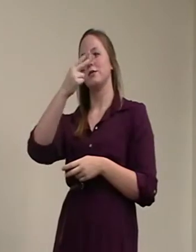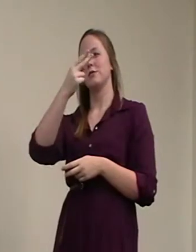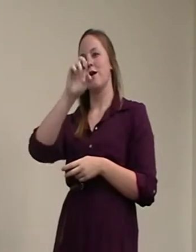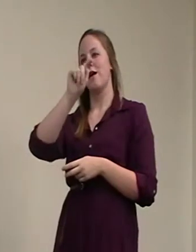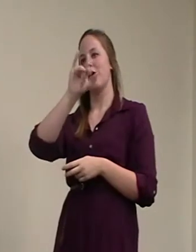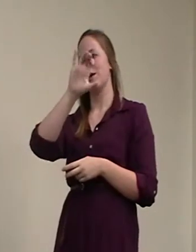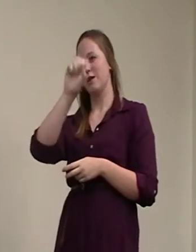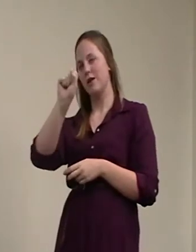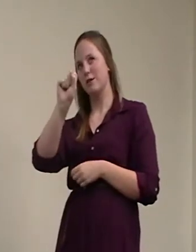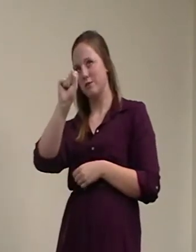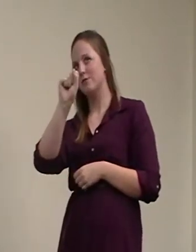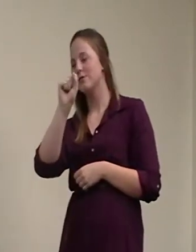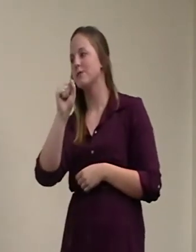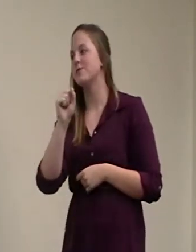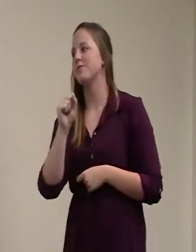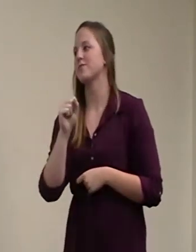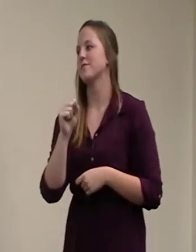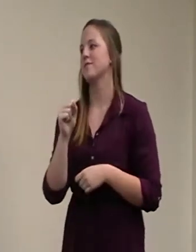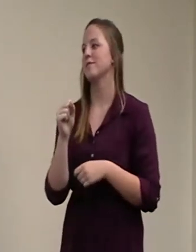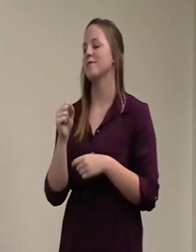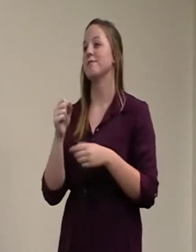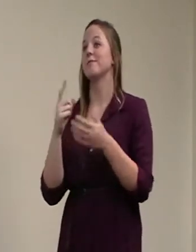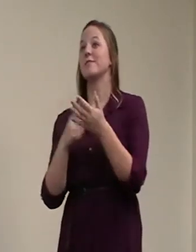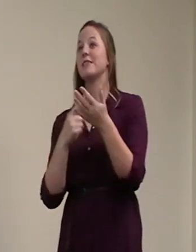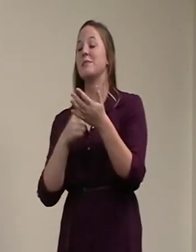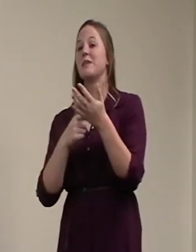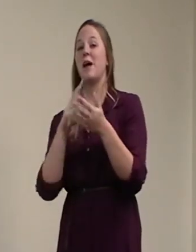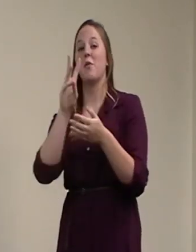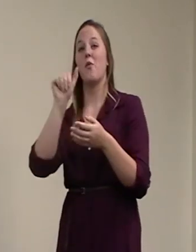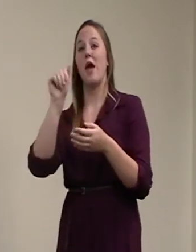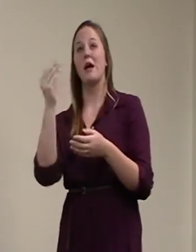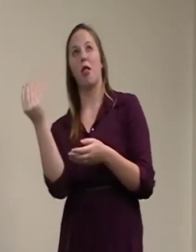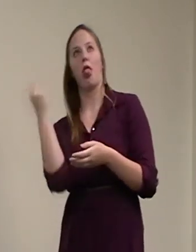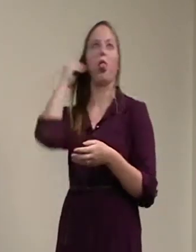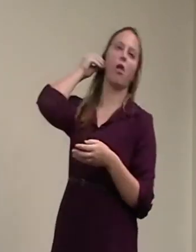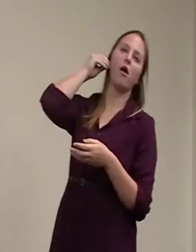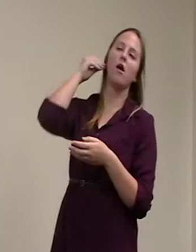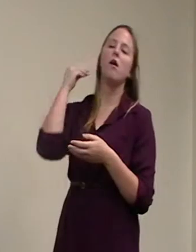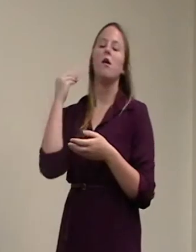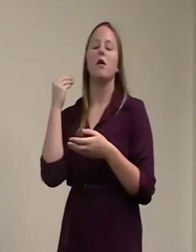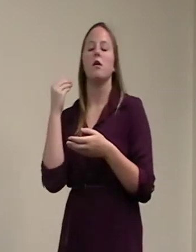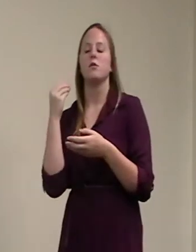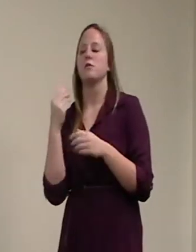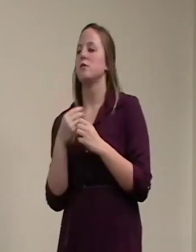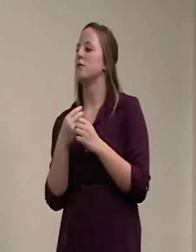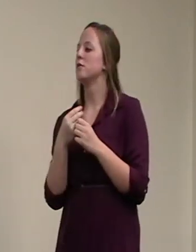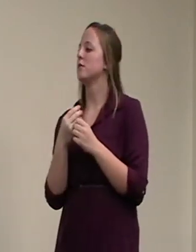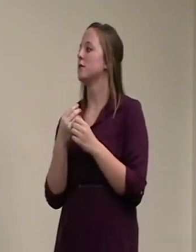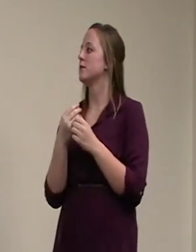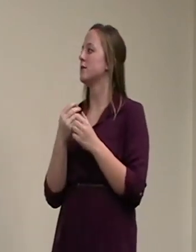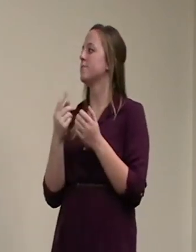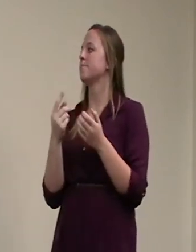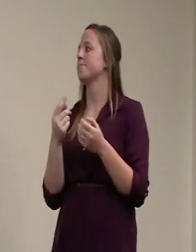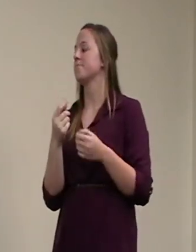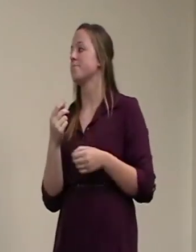You can get a big plug of wax in there and cause a conductive hearing loss. You can have an infection of the walls of the ear canal and they can swell